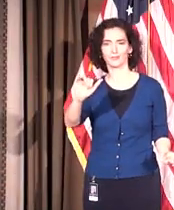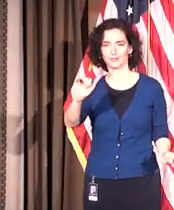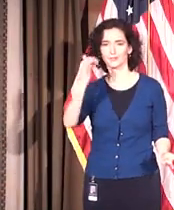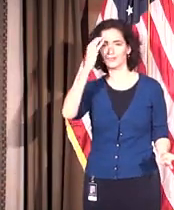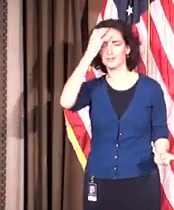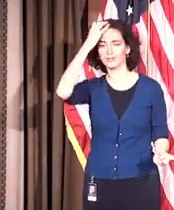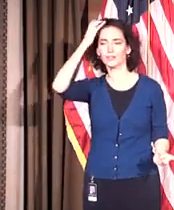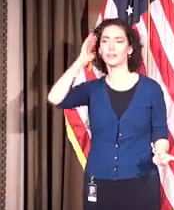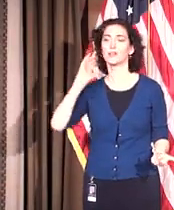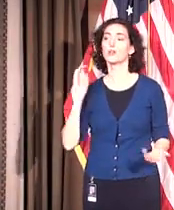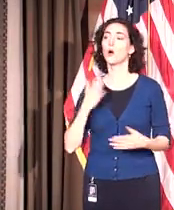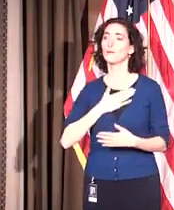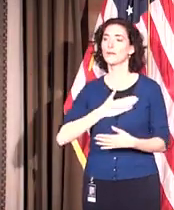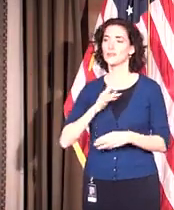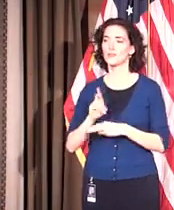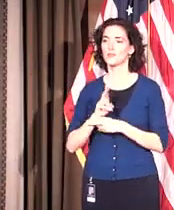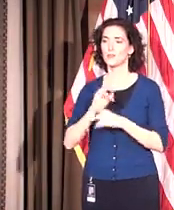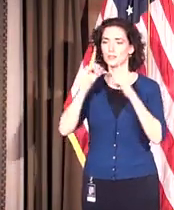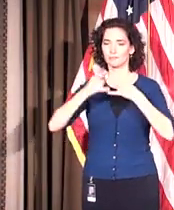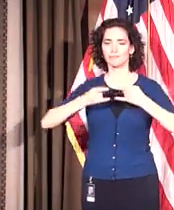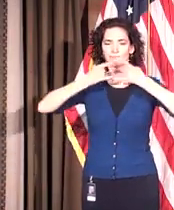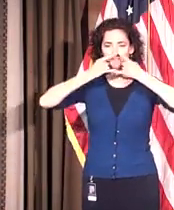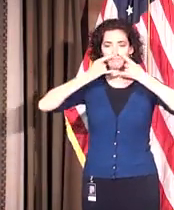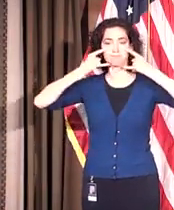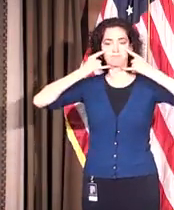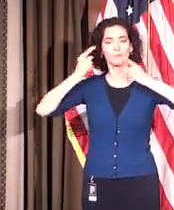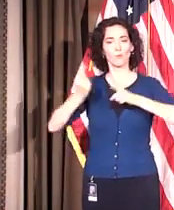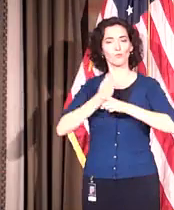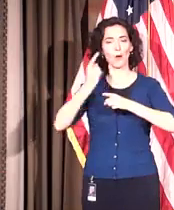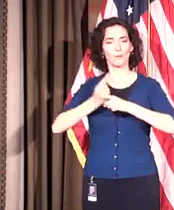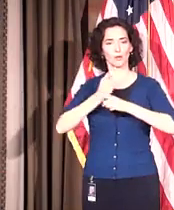it and wear it correctly. And